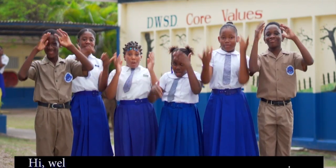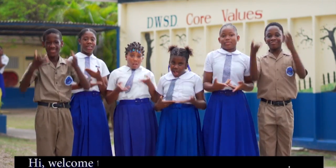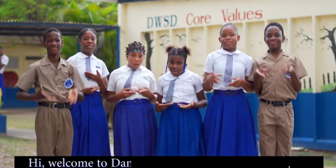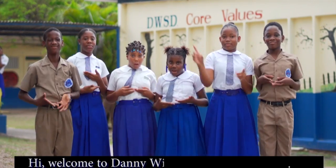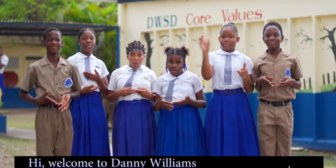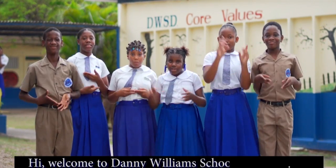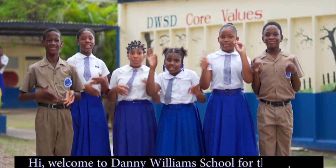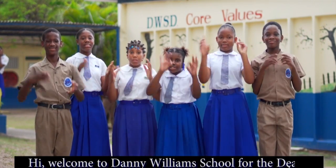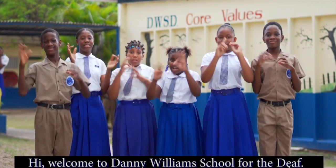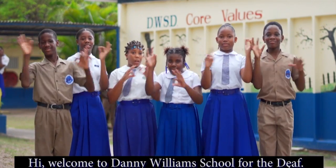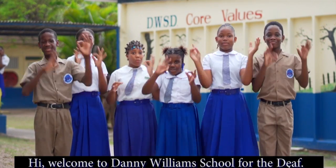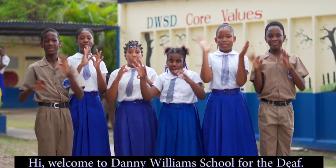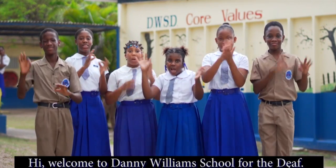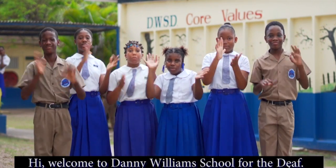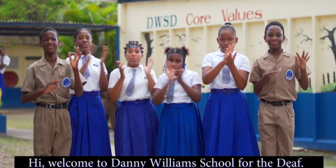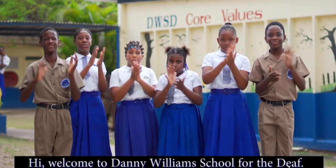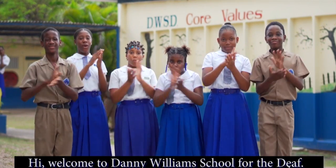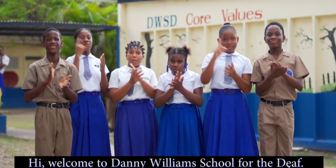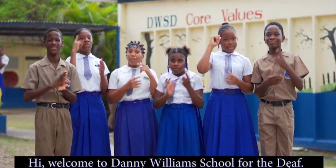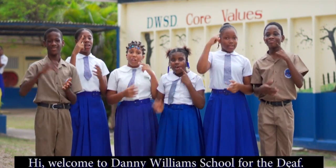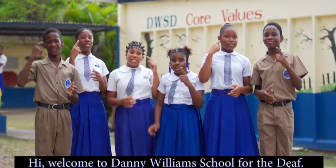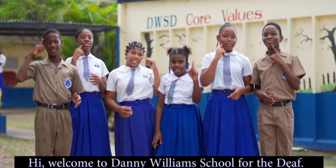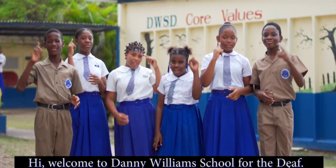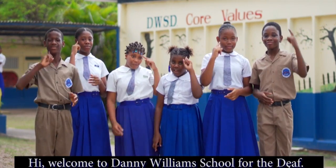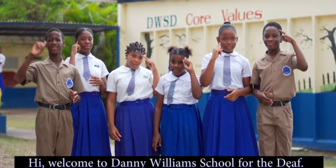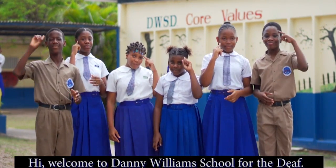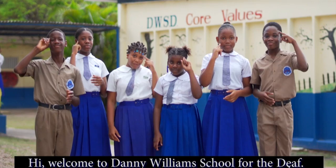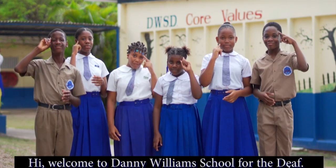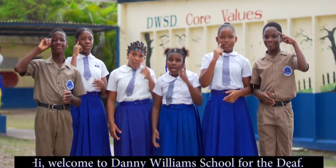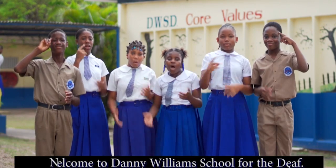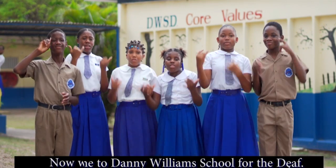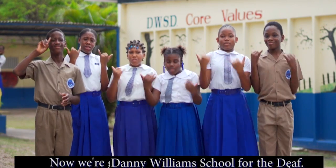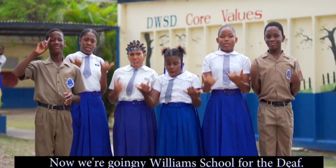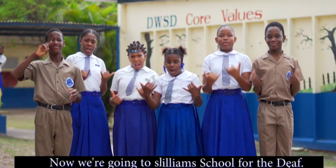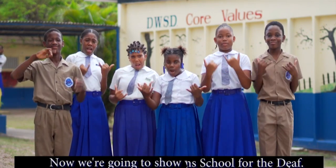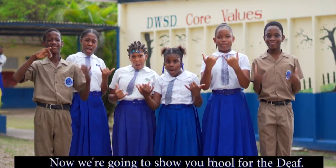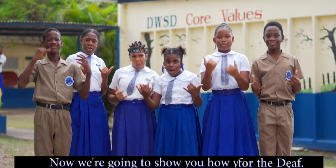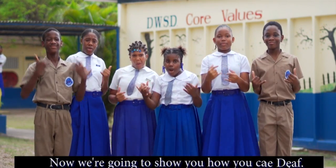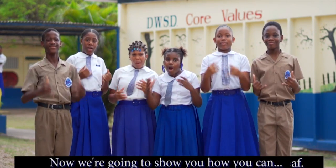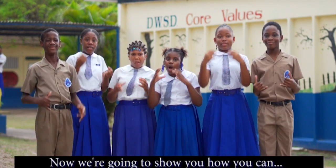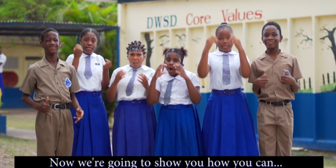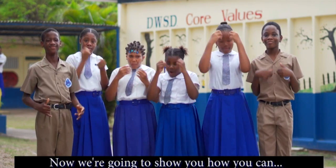Welcome to Daniel Williams School for the Deaf. Now we are